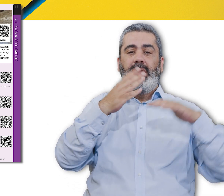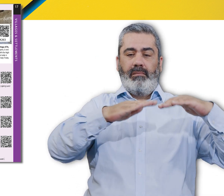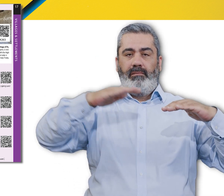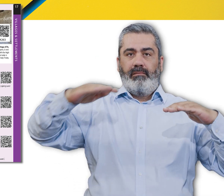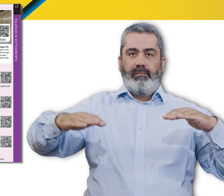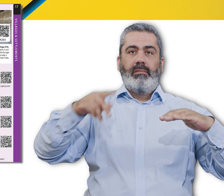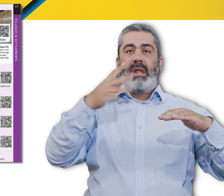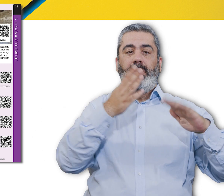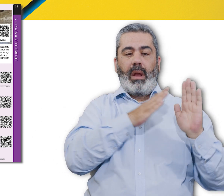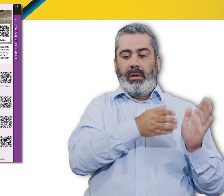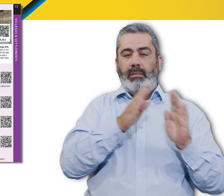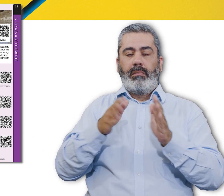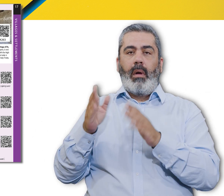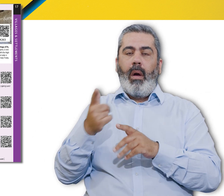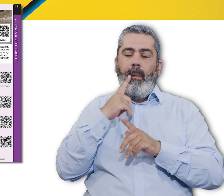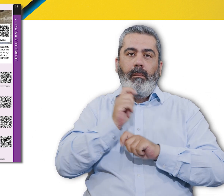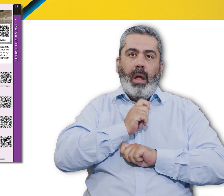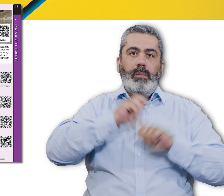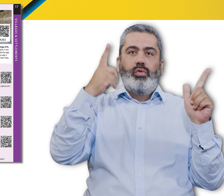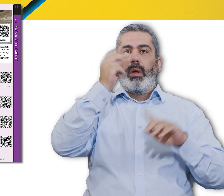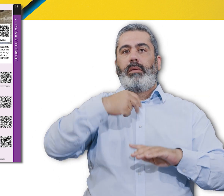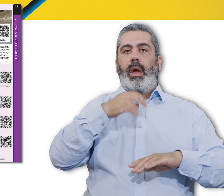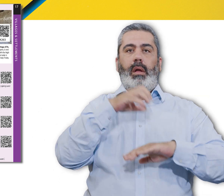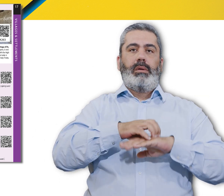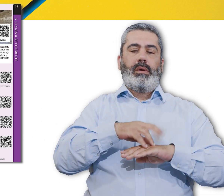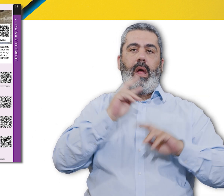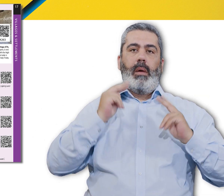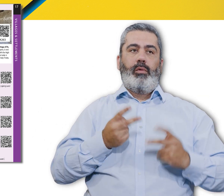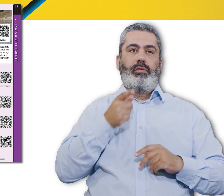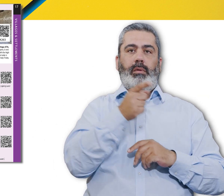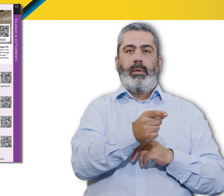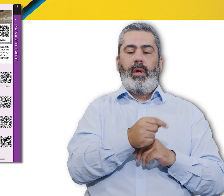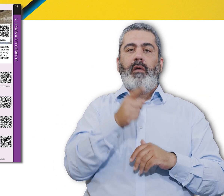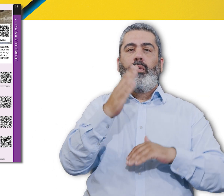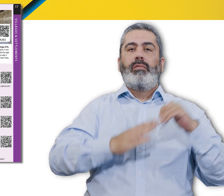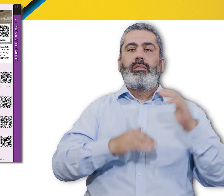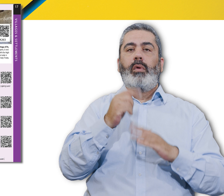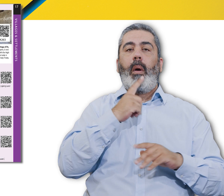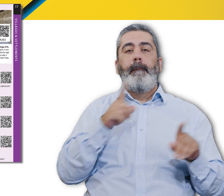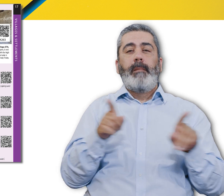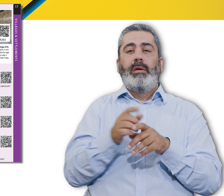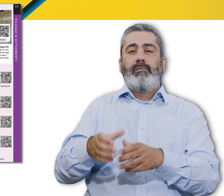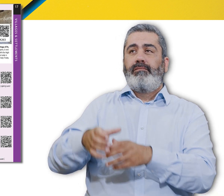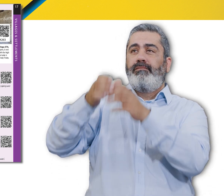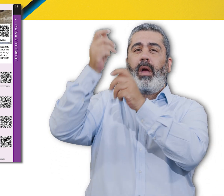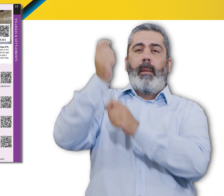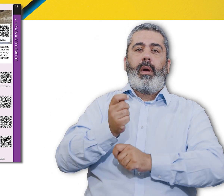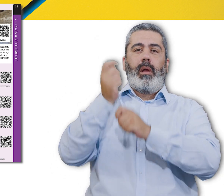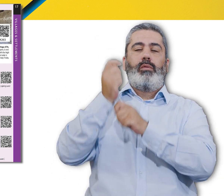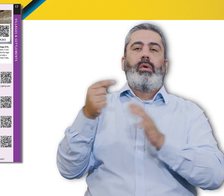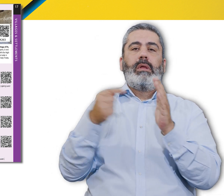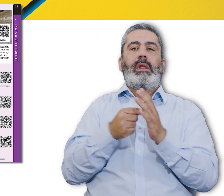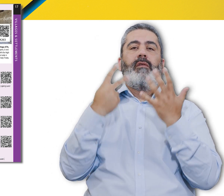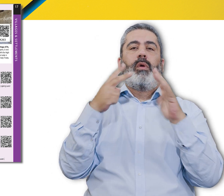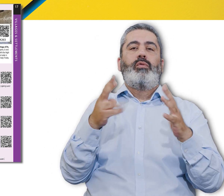three beautiful gates, is one of the most impressive churches in Pyrrhus. It was built together with the high bell tower in 1795